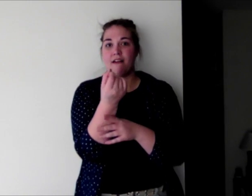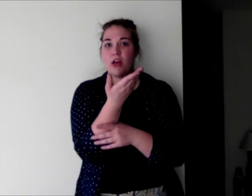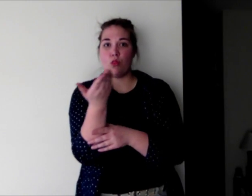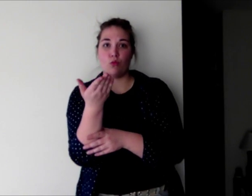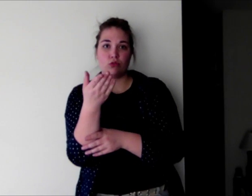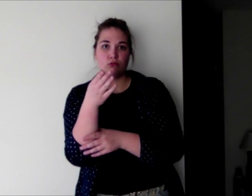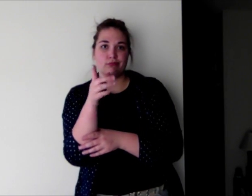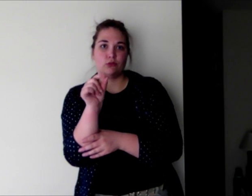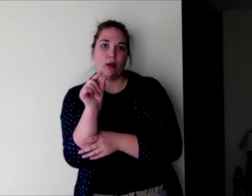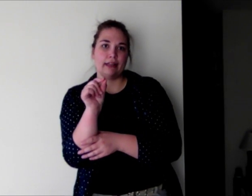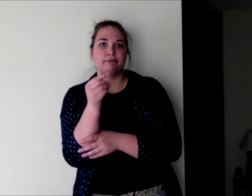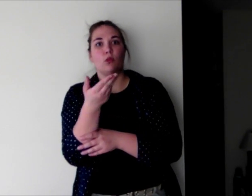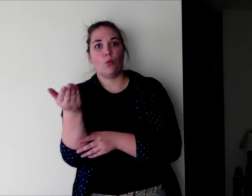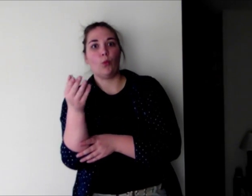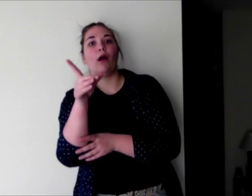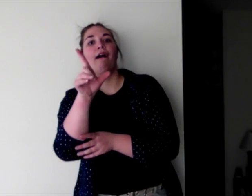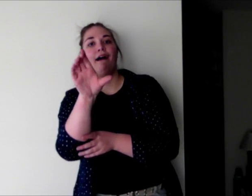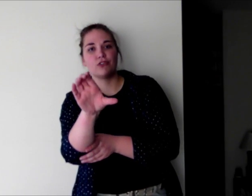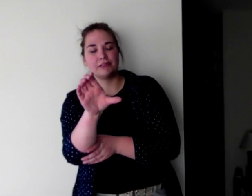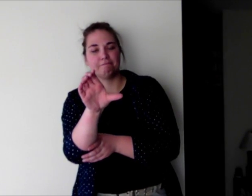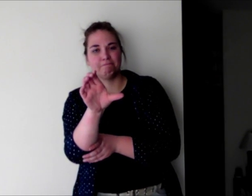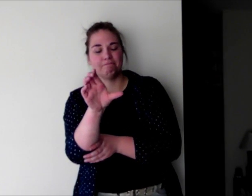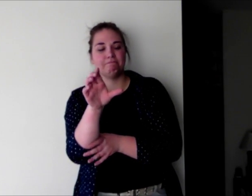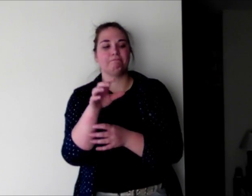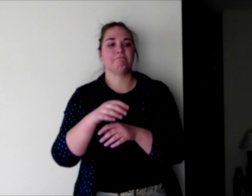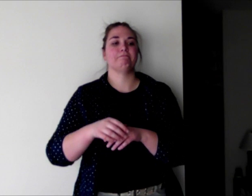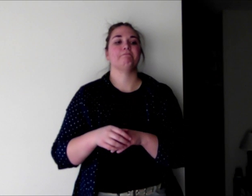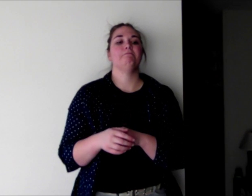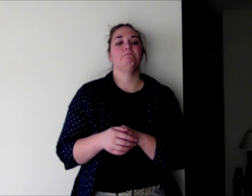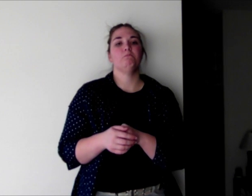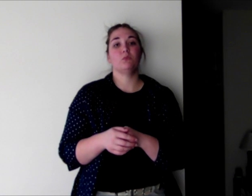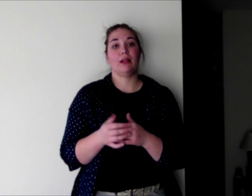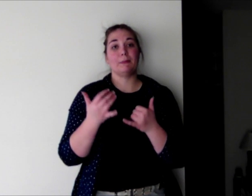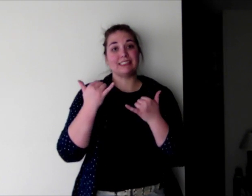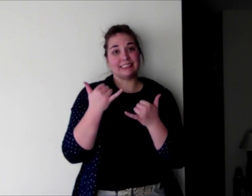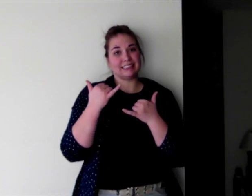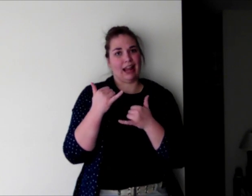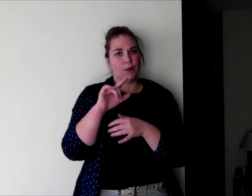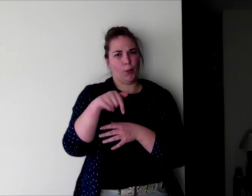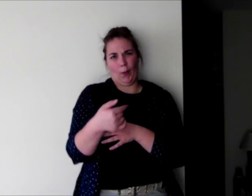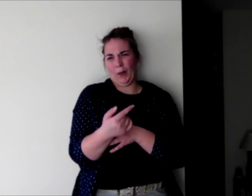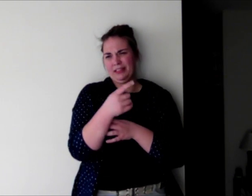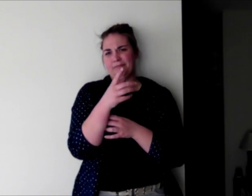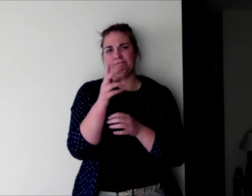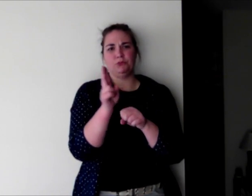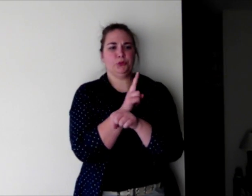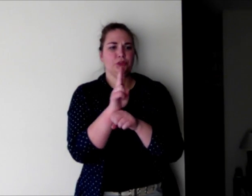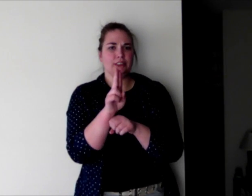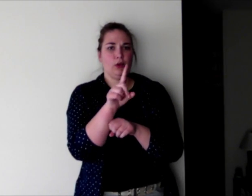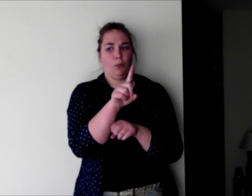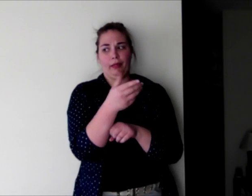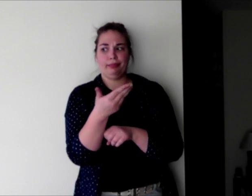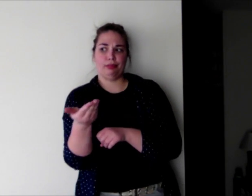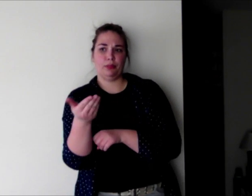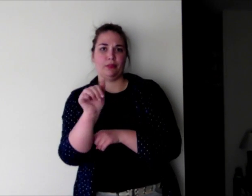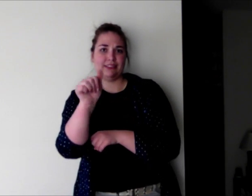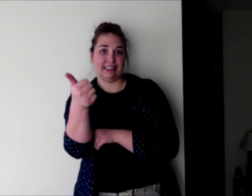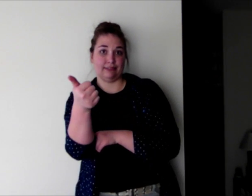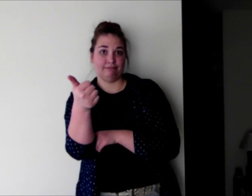Later, I'll show you numbers 11 through 20, all the way up through 100. But for now, we're only going to use 1 through